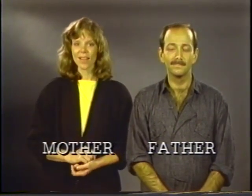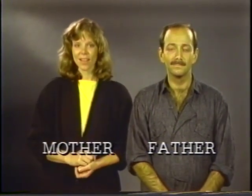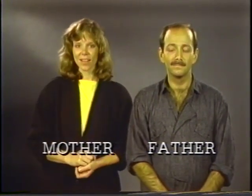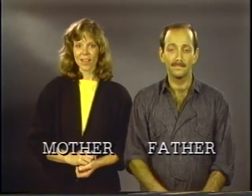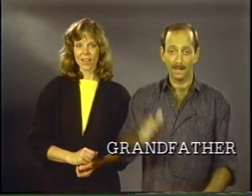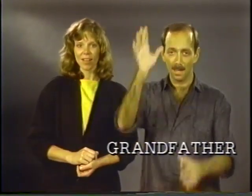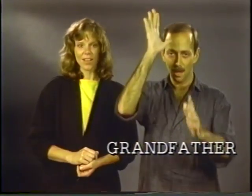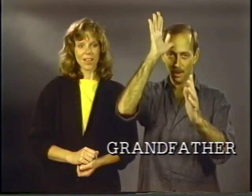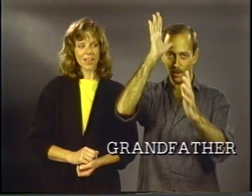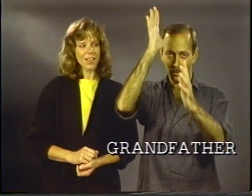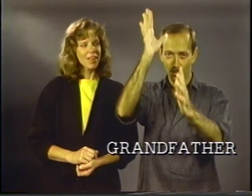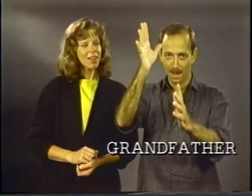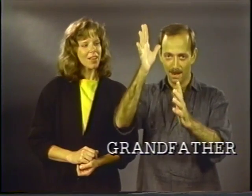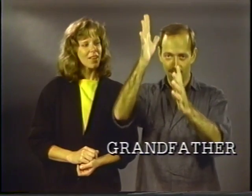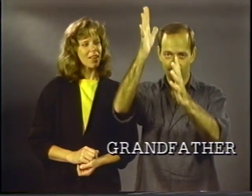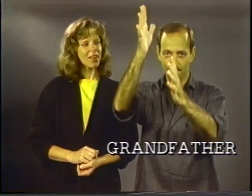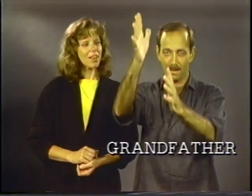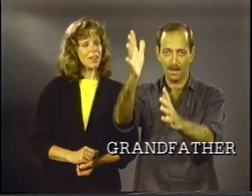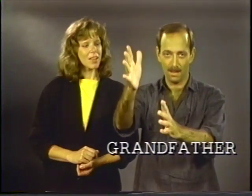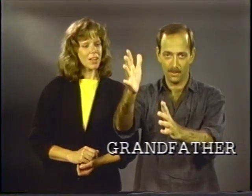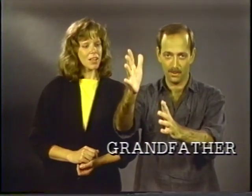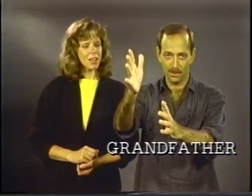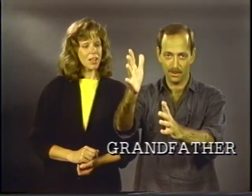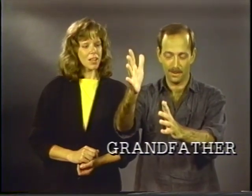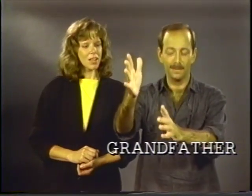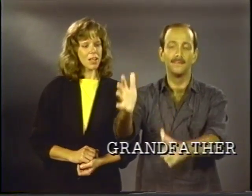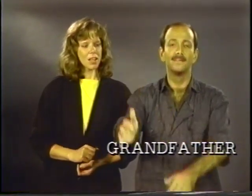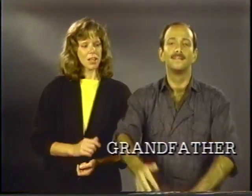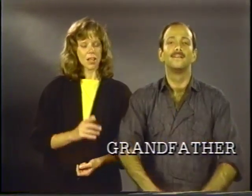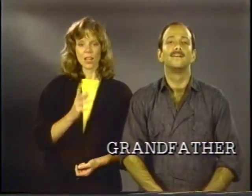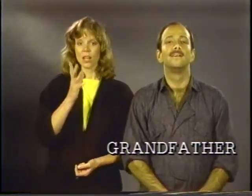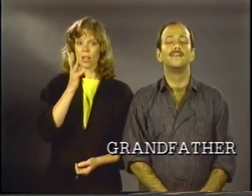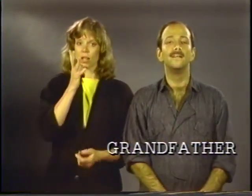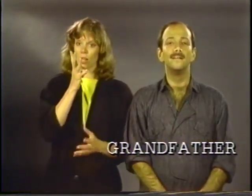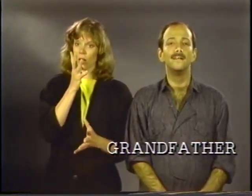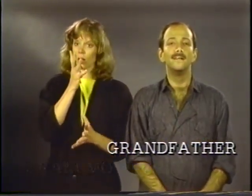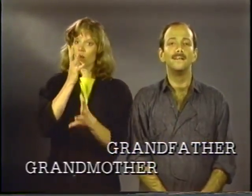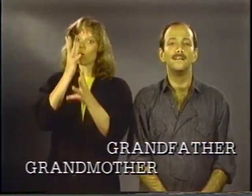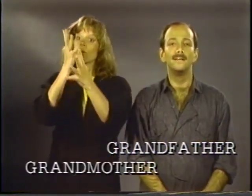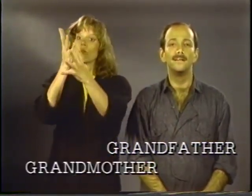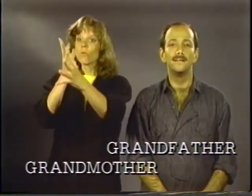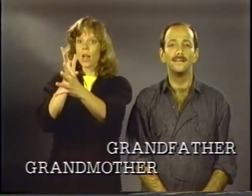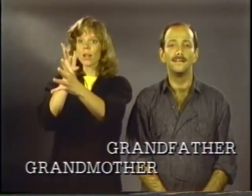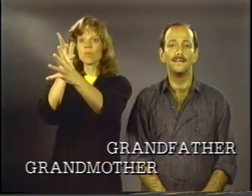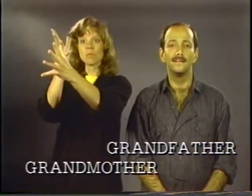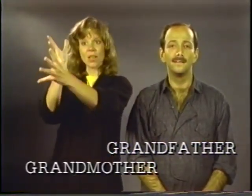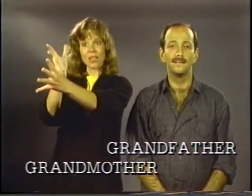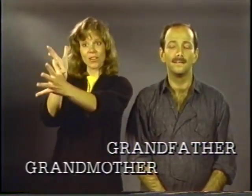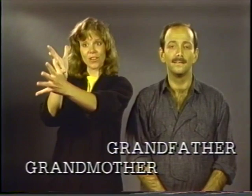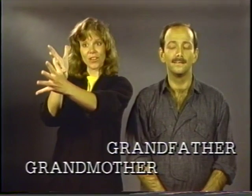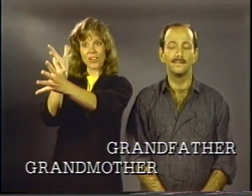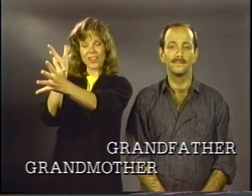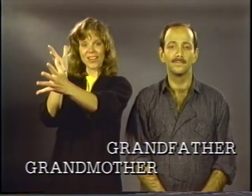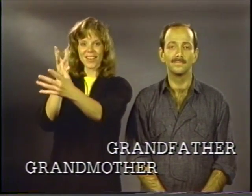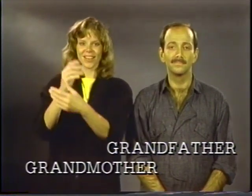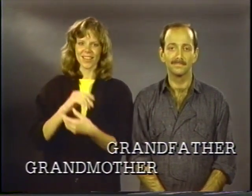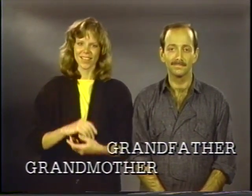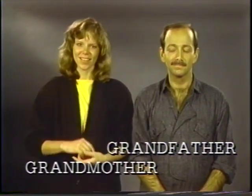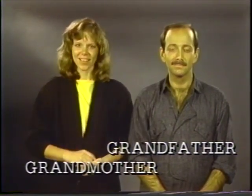Grandfather, the sign shows a father who is a generation away. Grandmother has a similar formation.